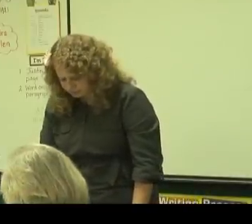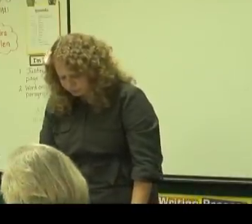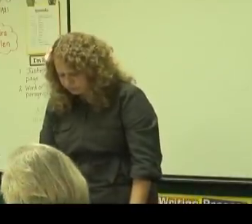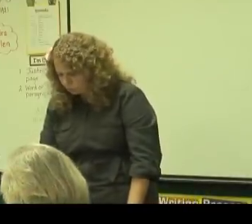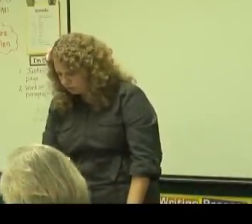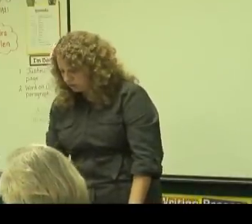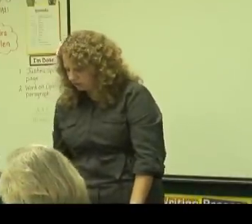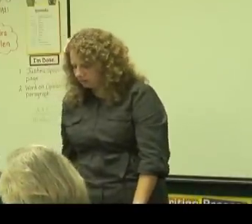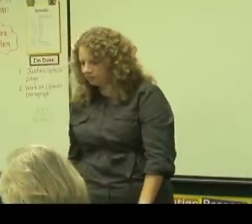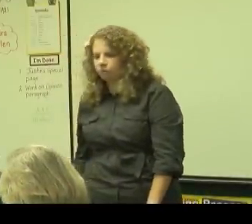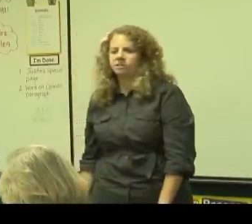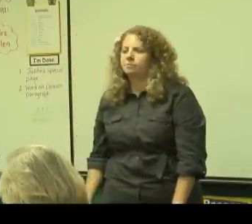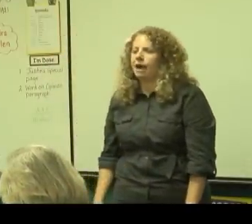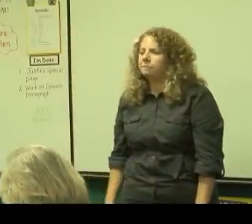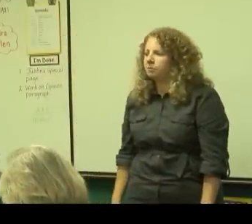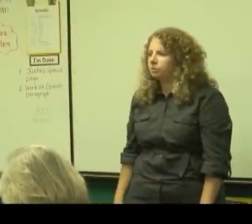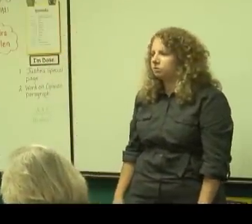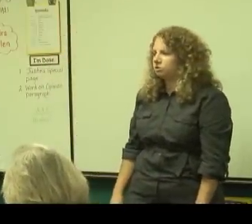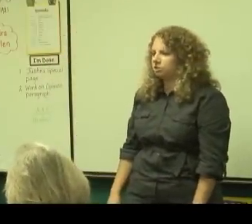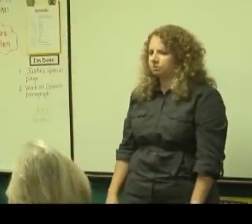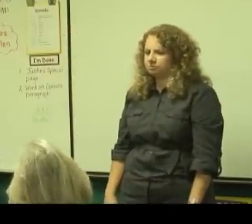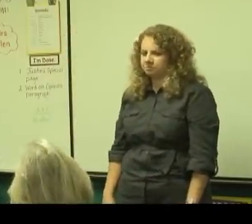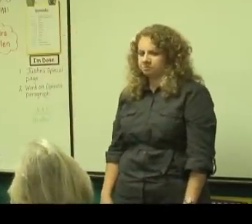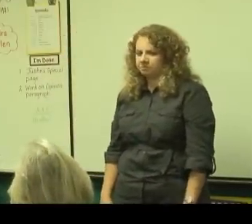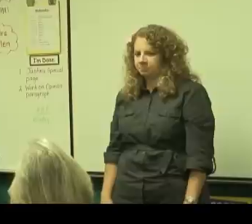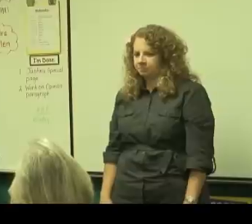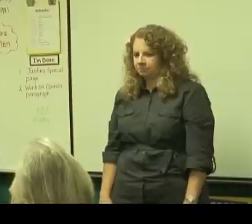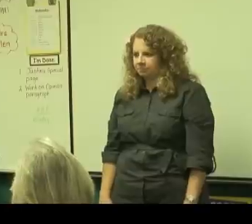number 4, an unfolded map. What would you do?